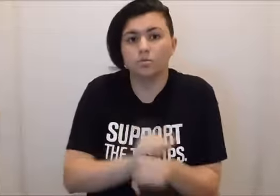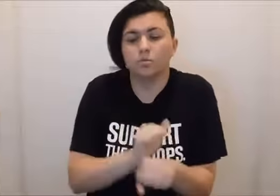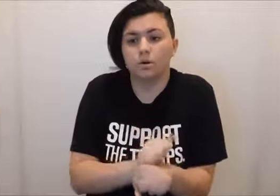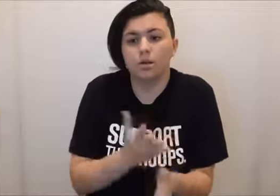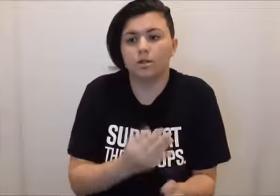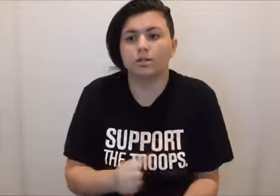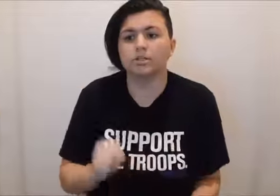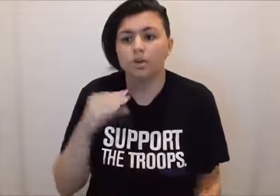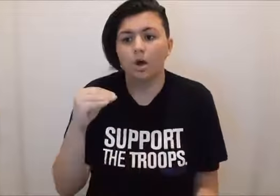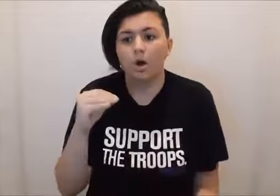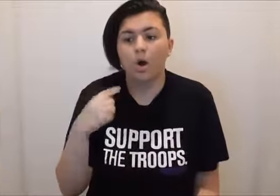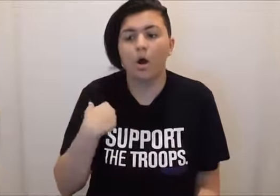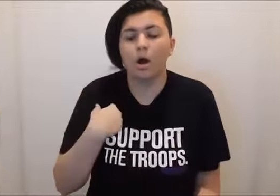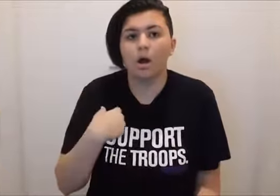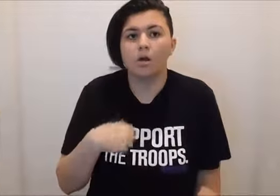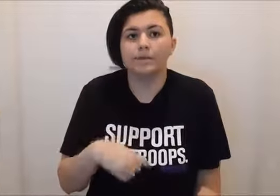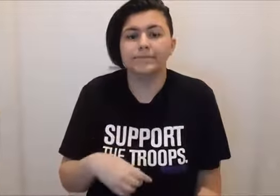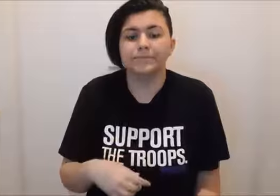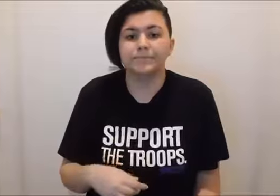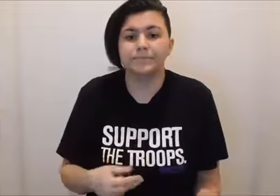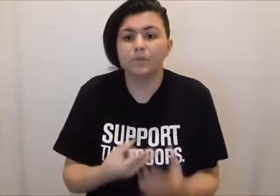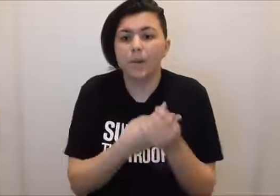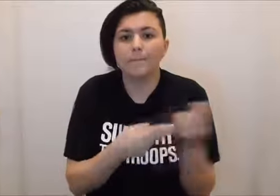in particular in two different ways.